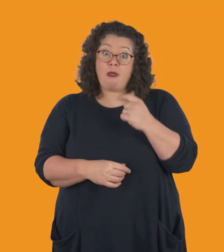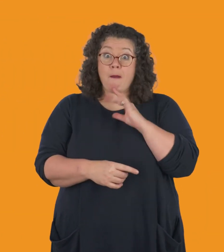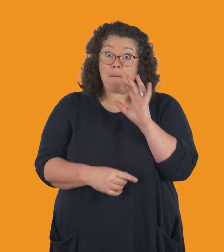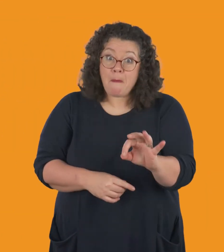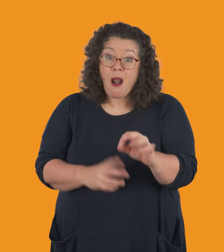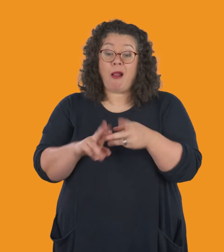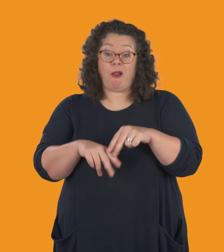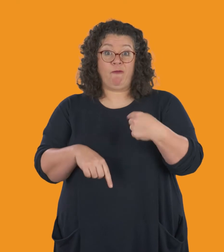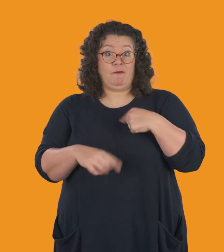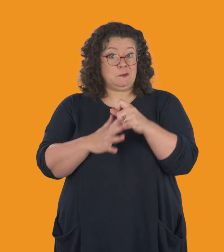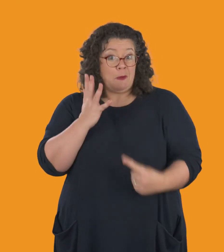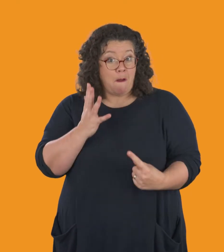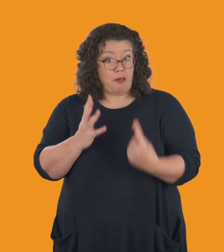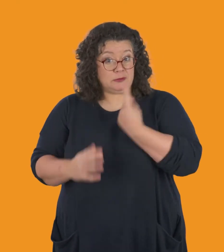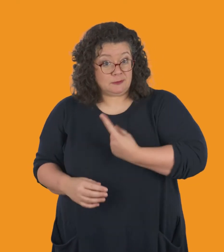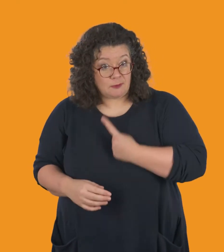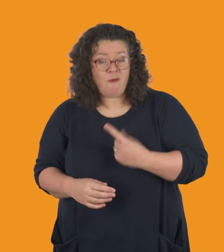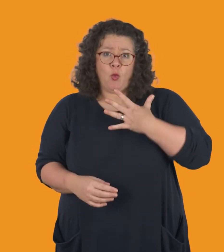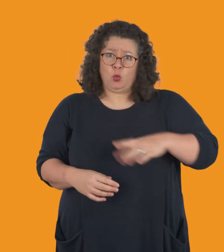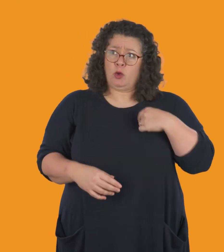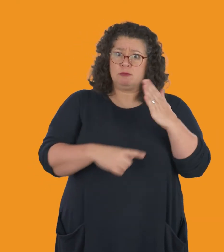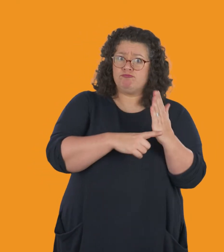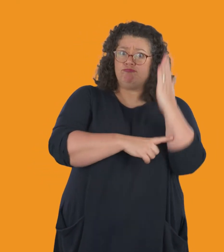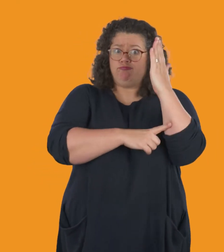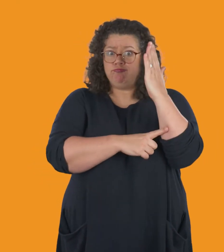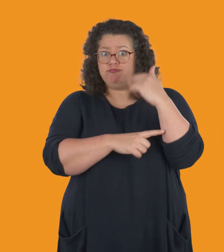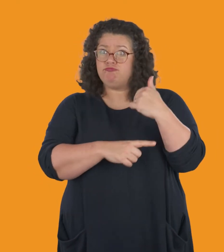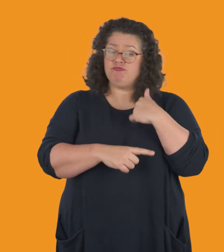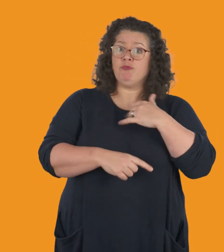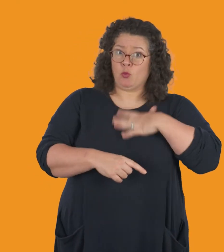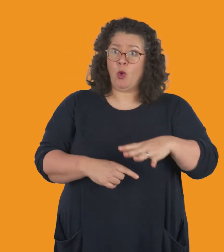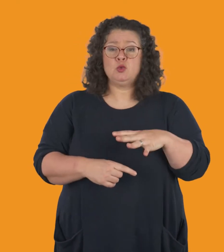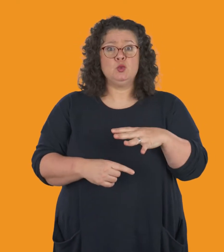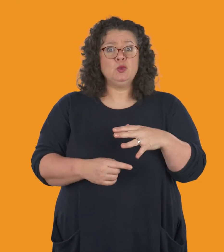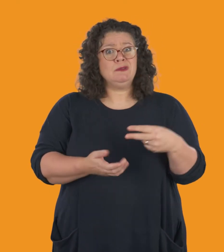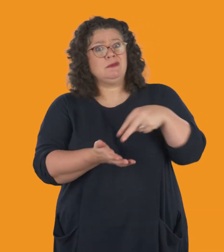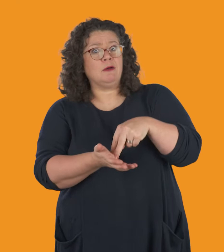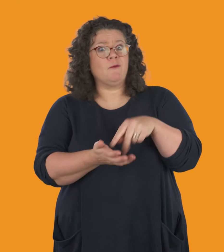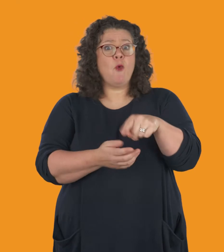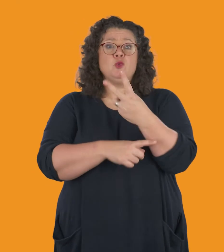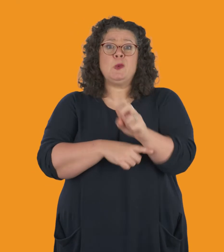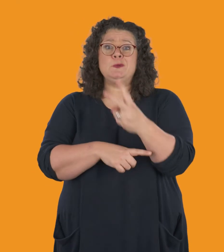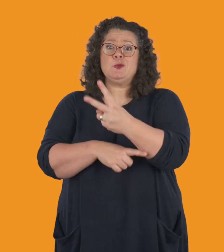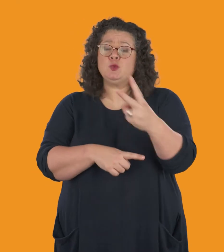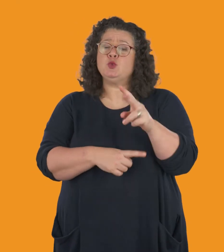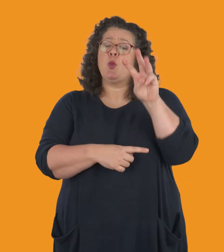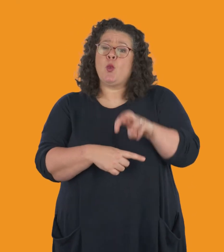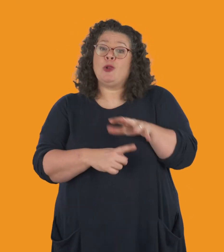You are eligible to apply to the fund if you are a disabled person wanting to stand in the 2022 Welsh local government